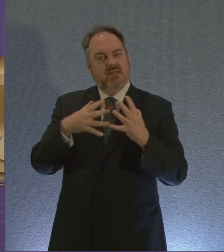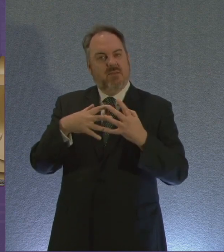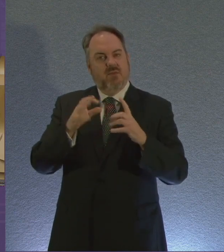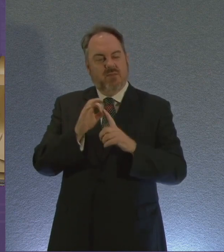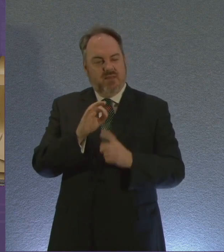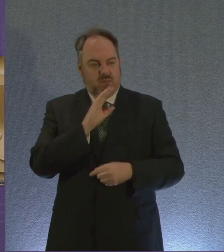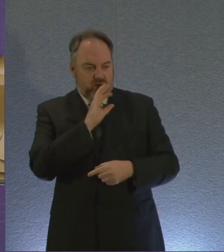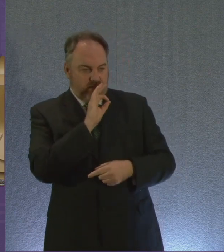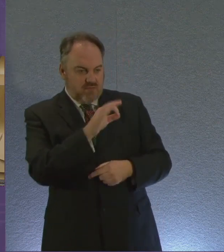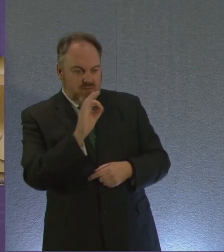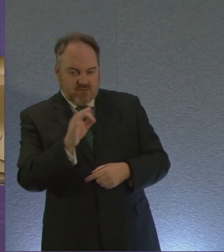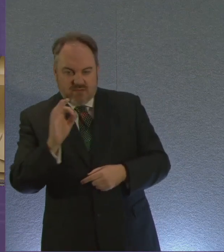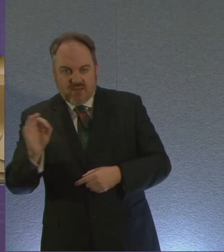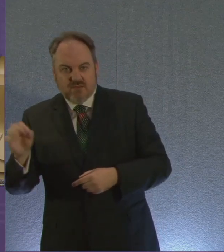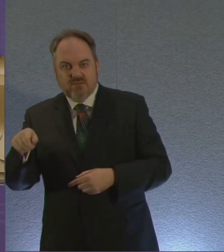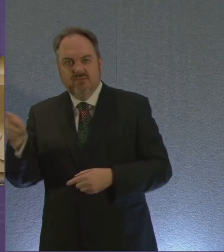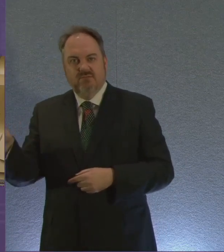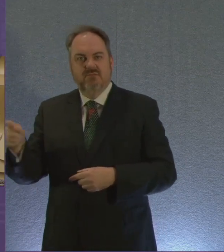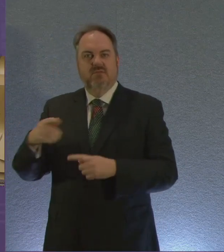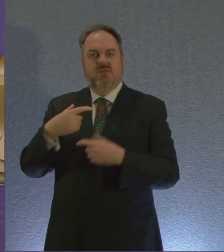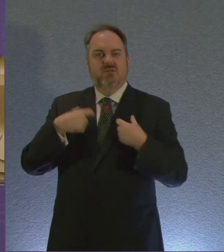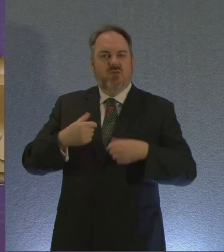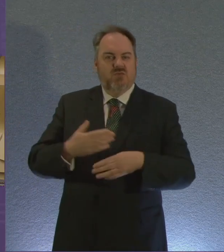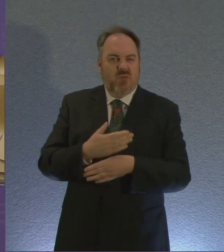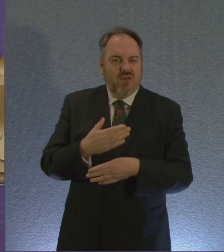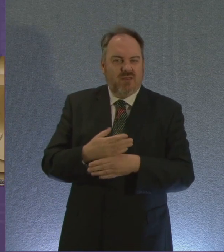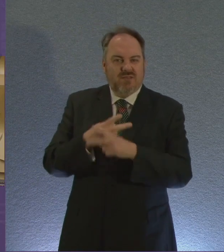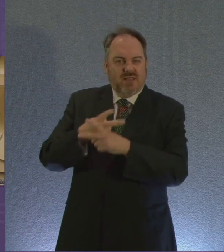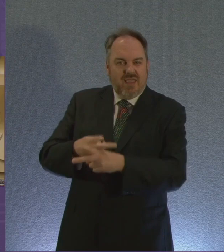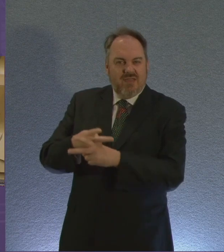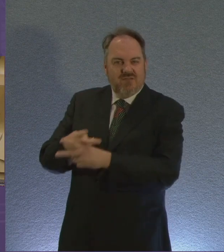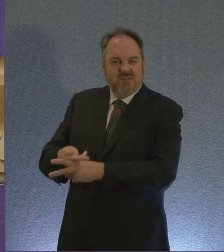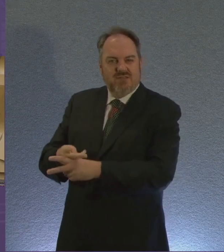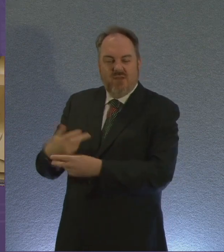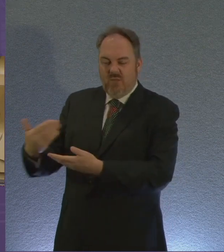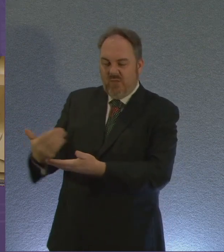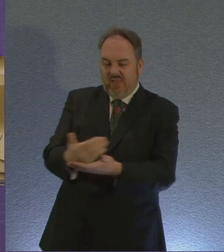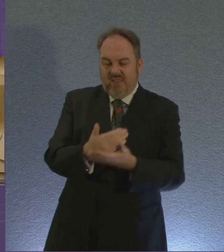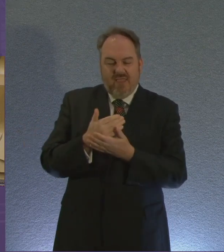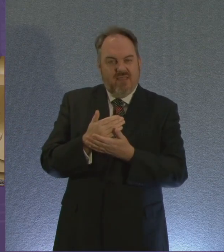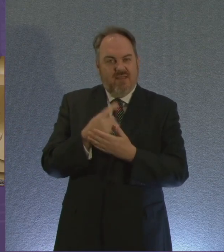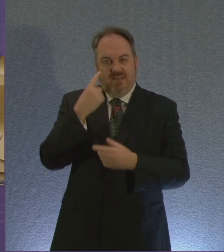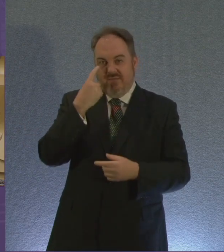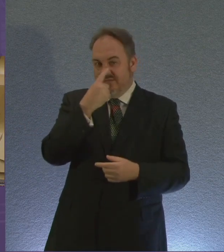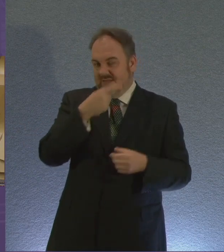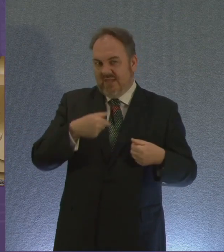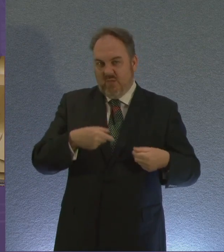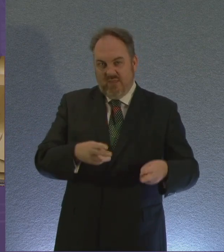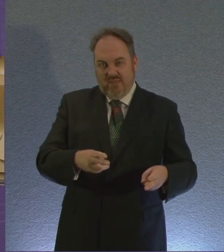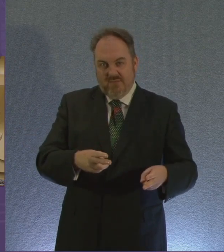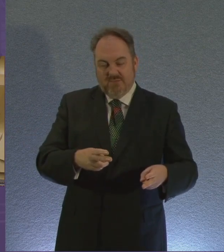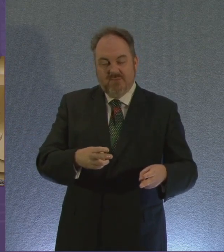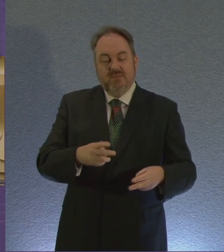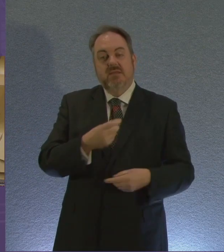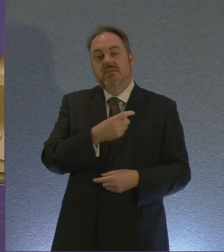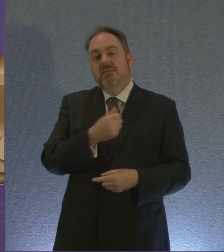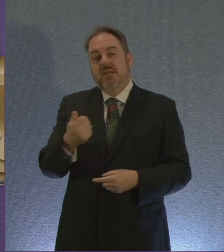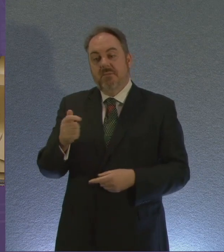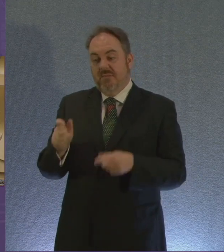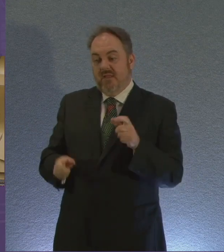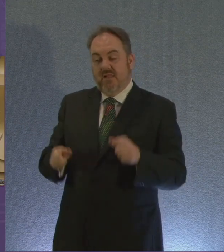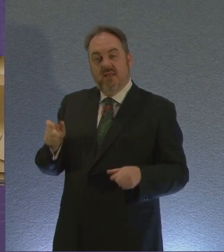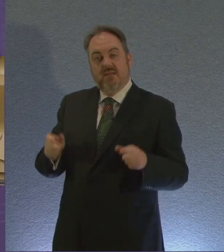for clients. When it is the only practical way of collecting the information, a minority of working age clients would be invited